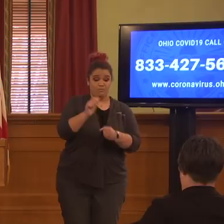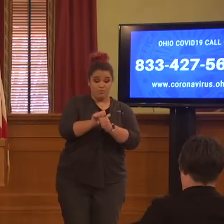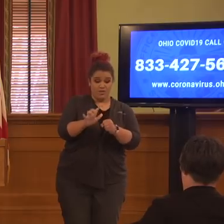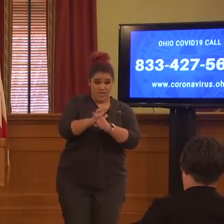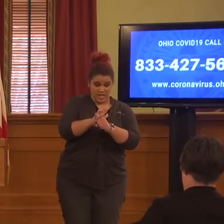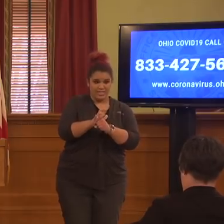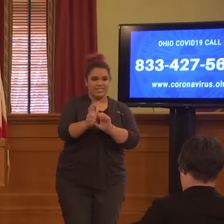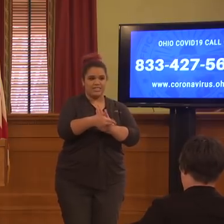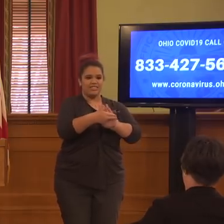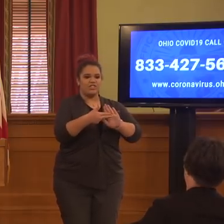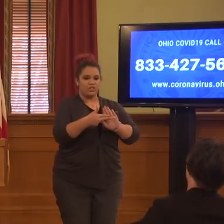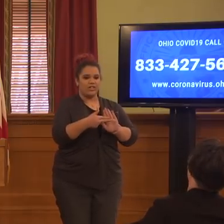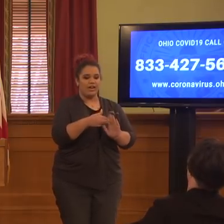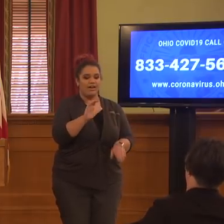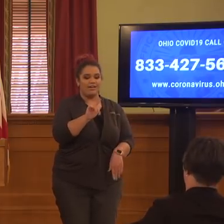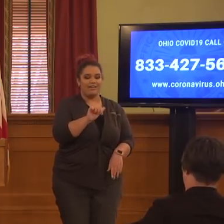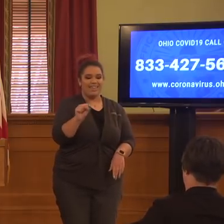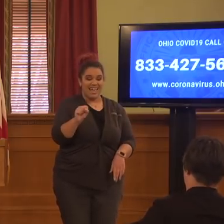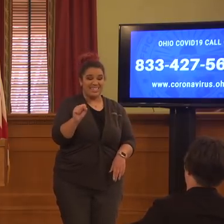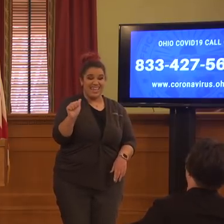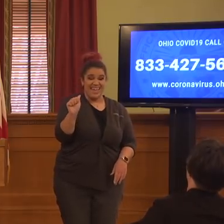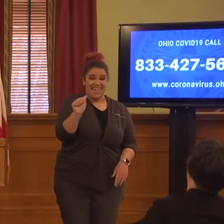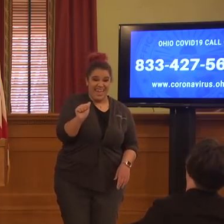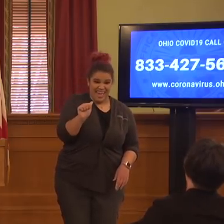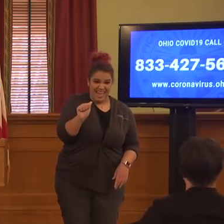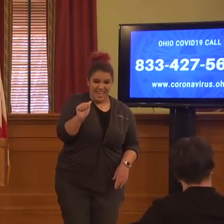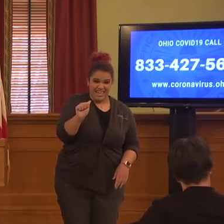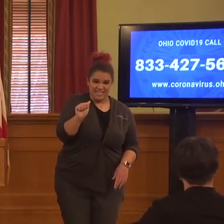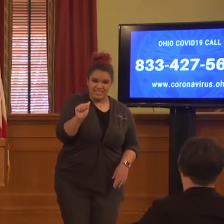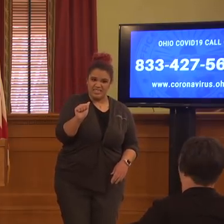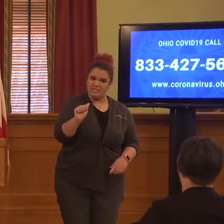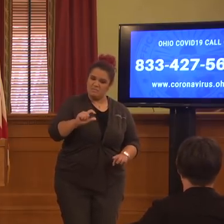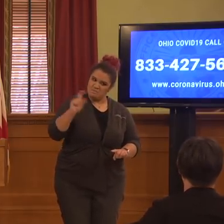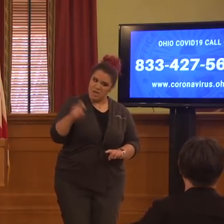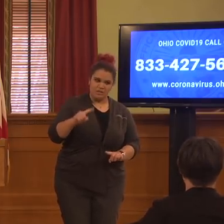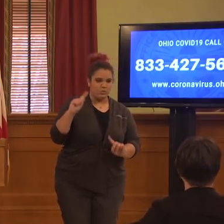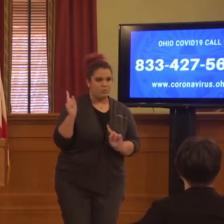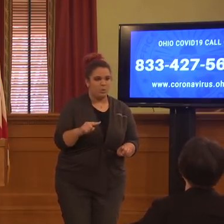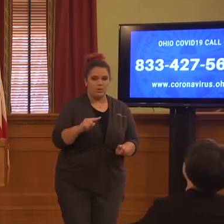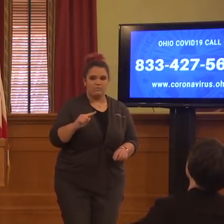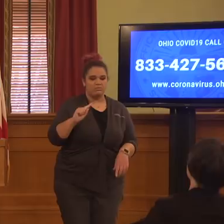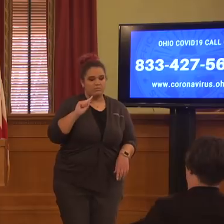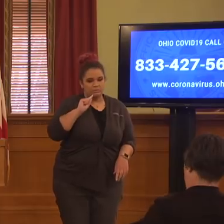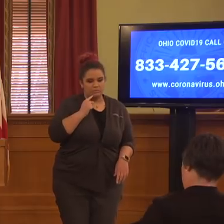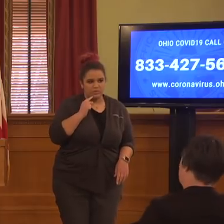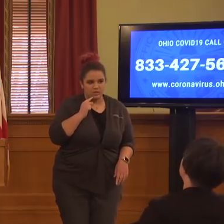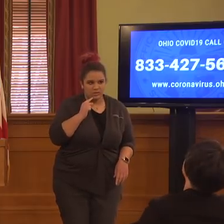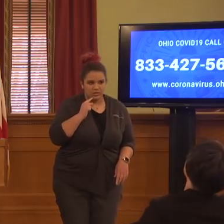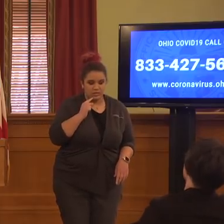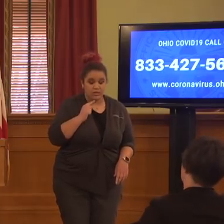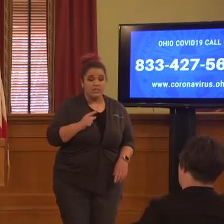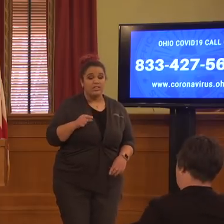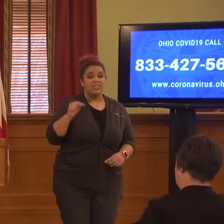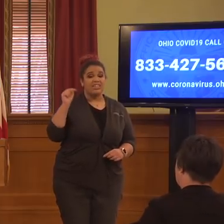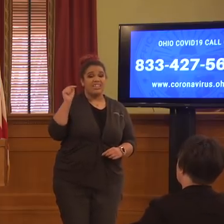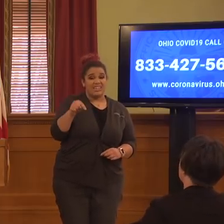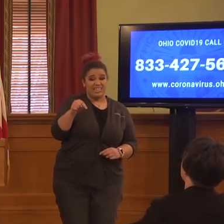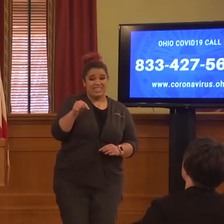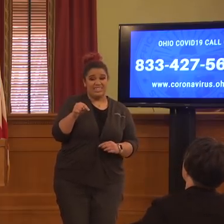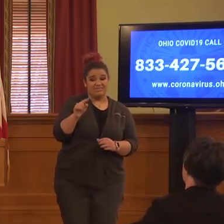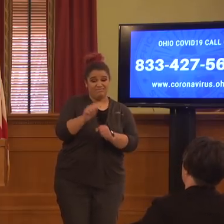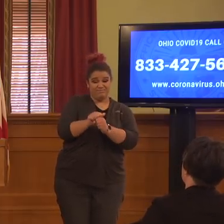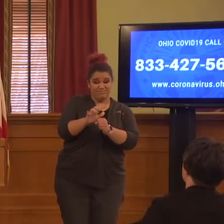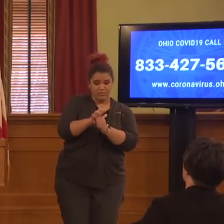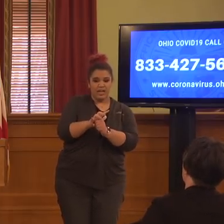get on the call the second you see a positive. There are rules about this. Please check them, and you need to let us know, because